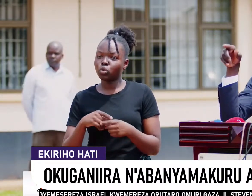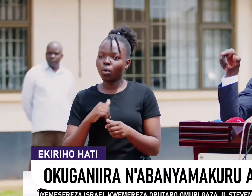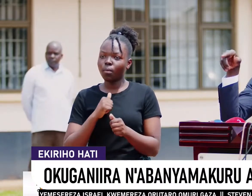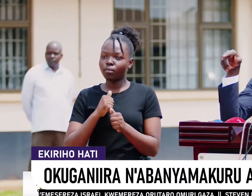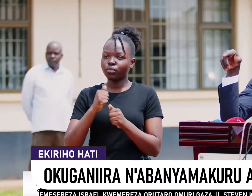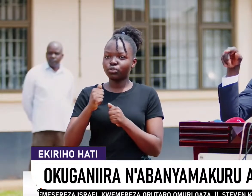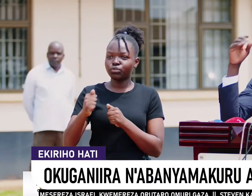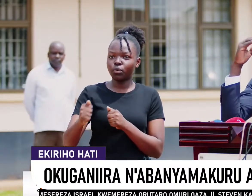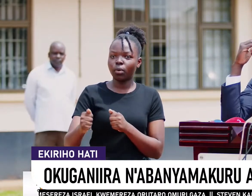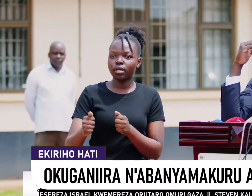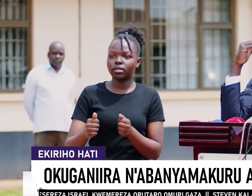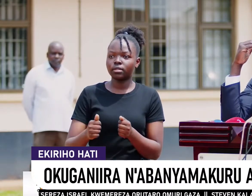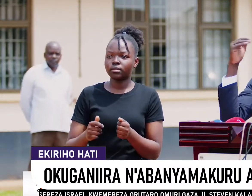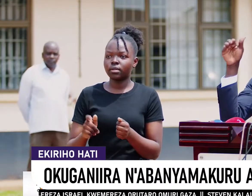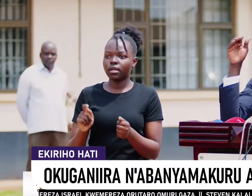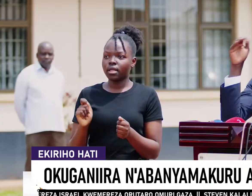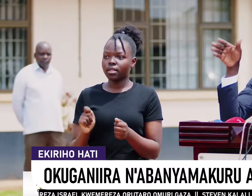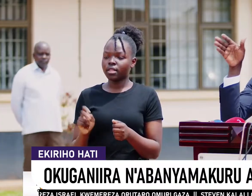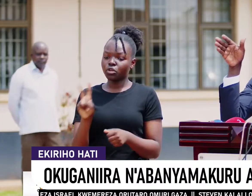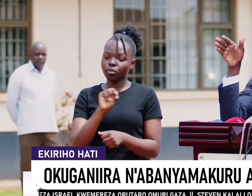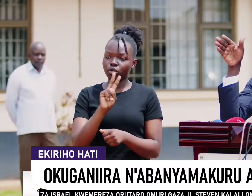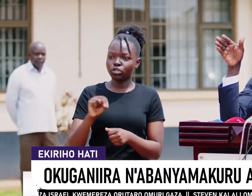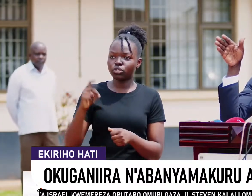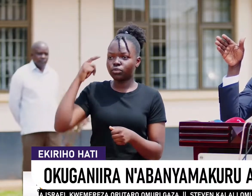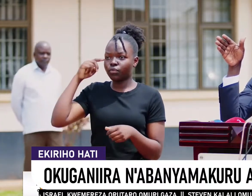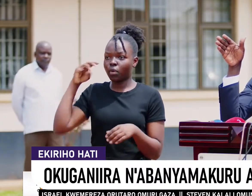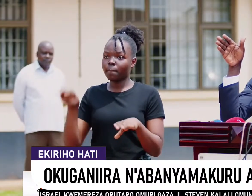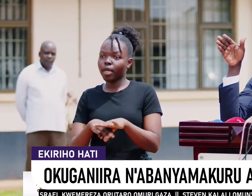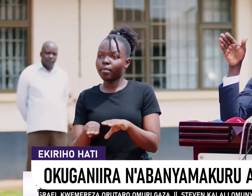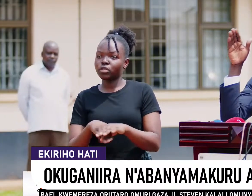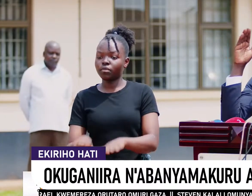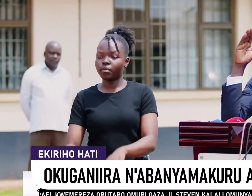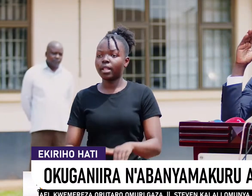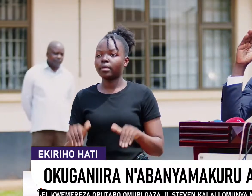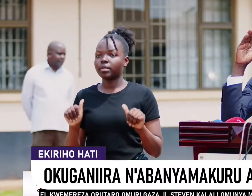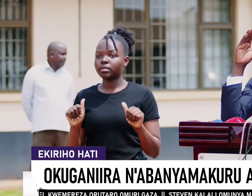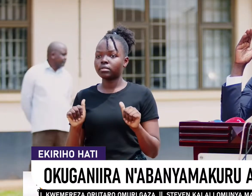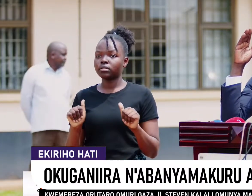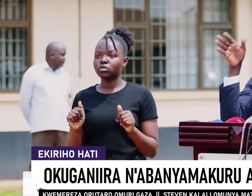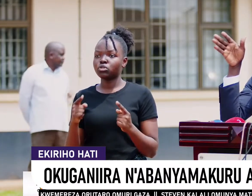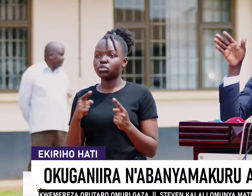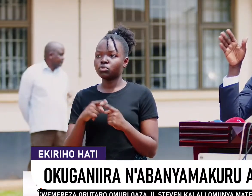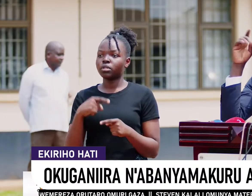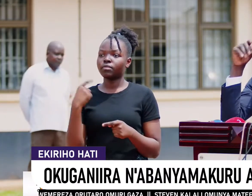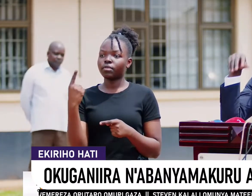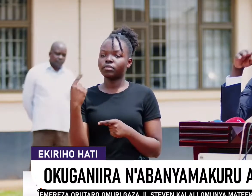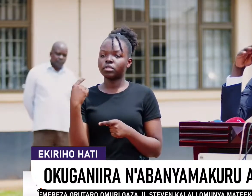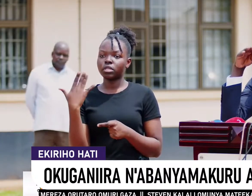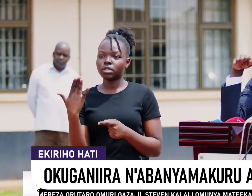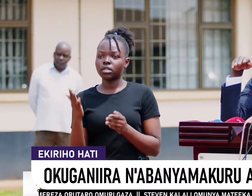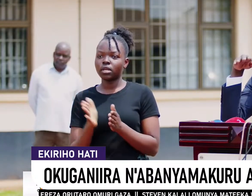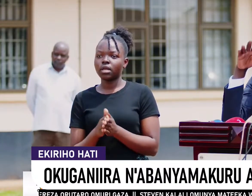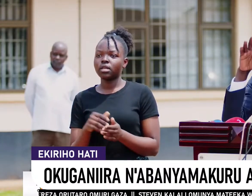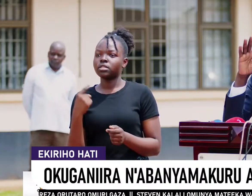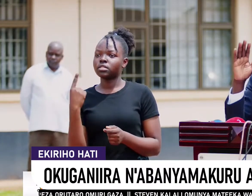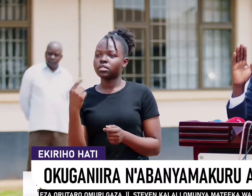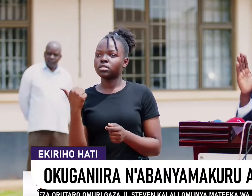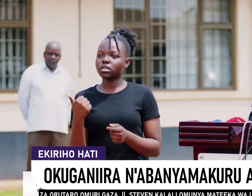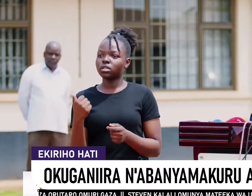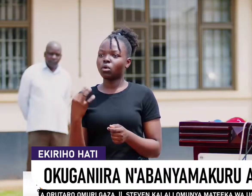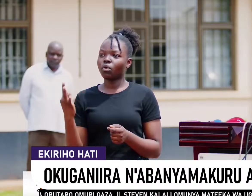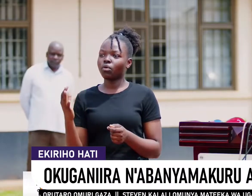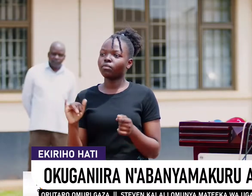the nominations for members of parliament to the 15th and 16th of October, so that